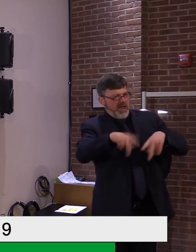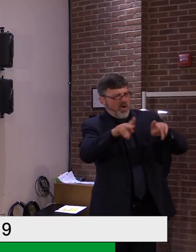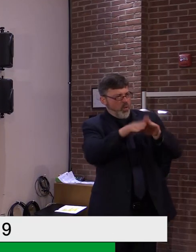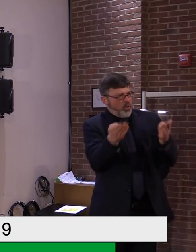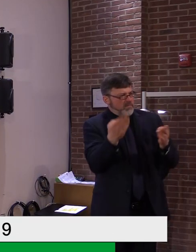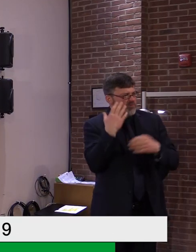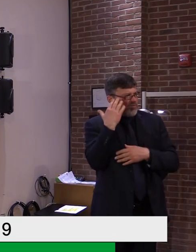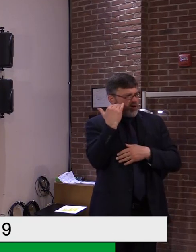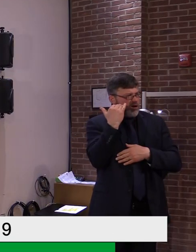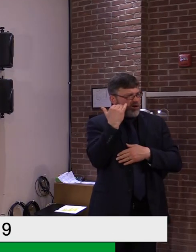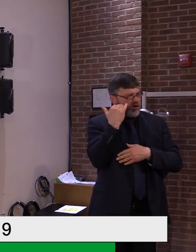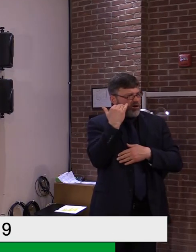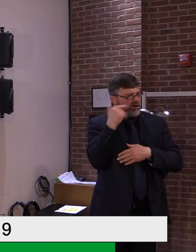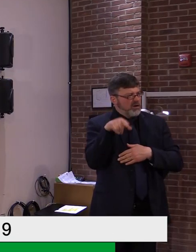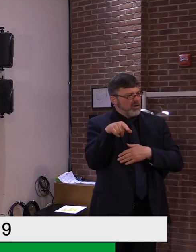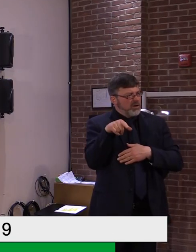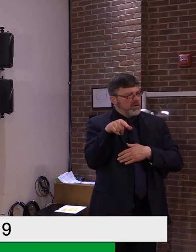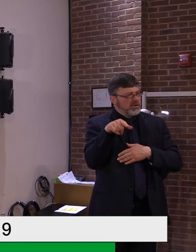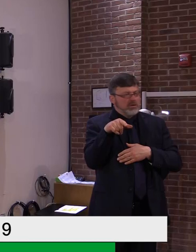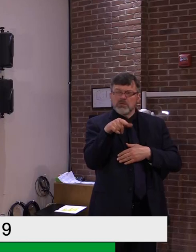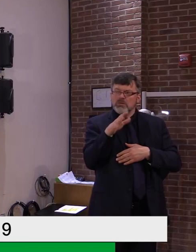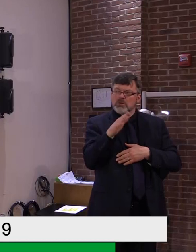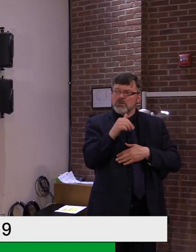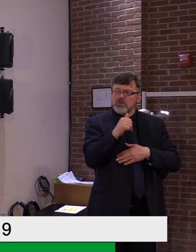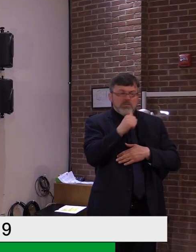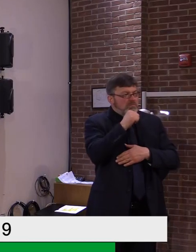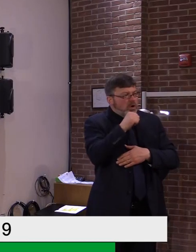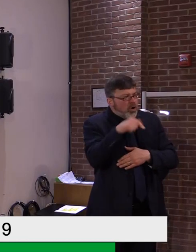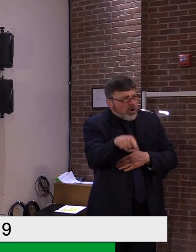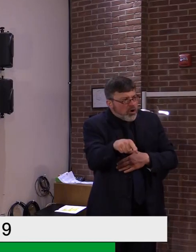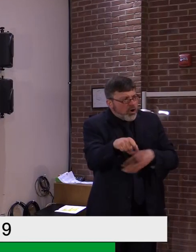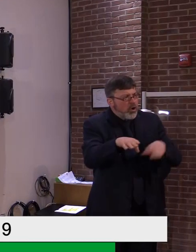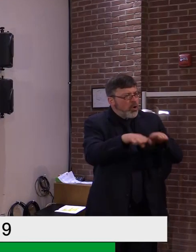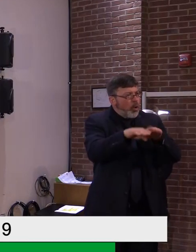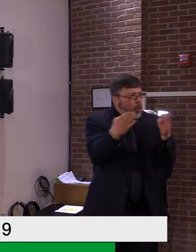Allowing bars to open, maybe Secretary Curley.